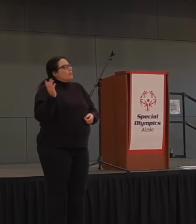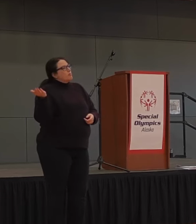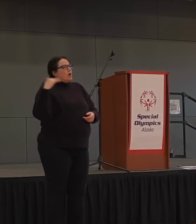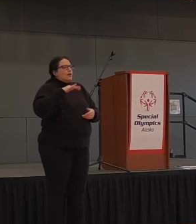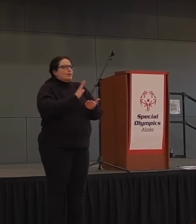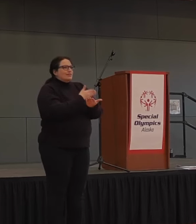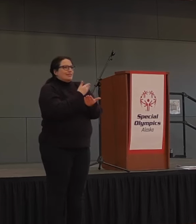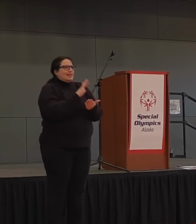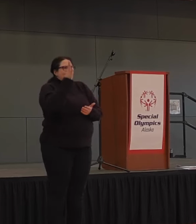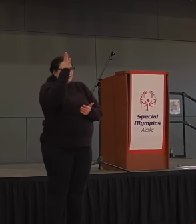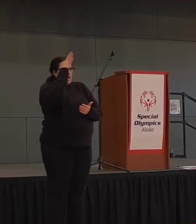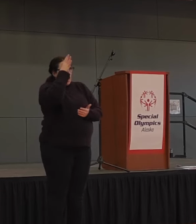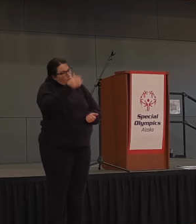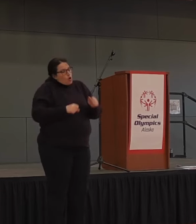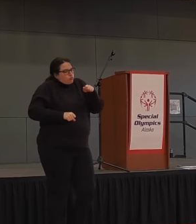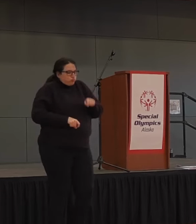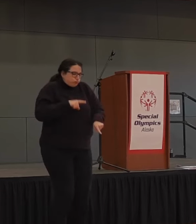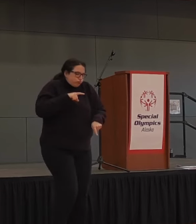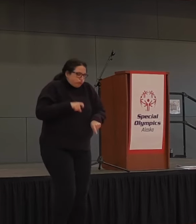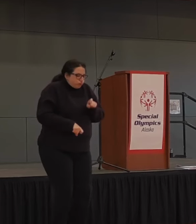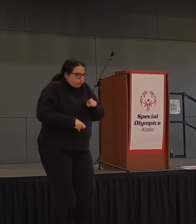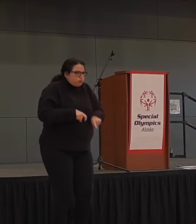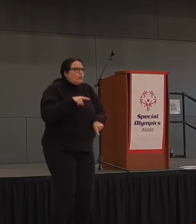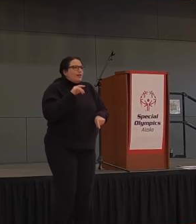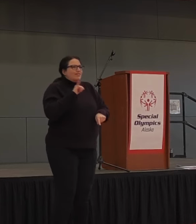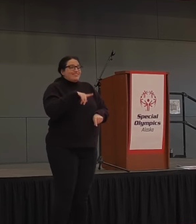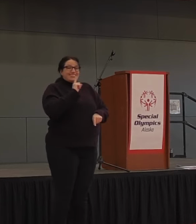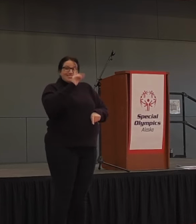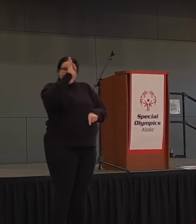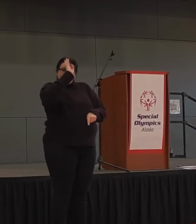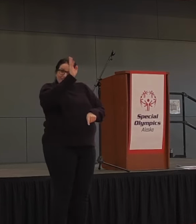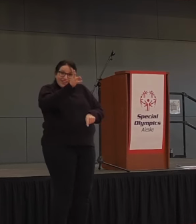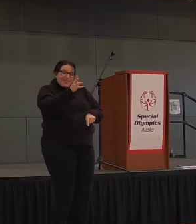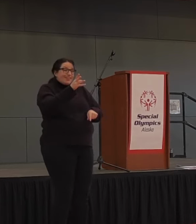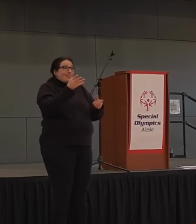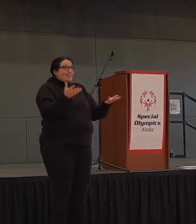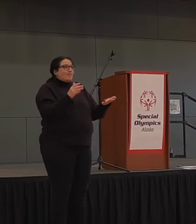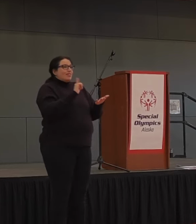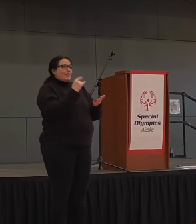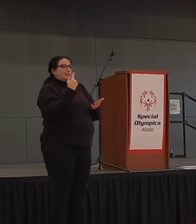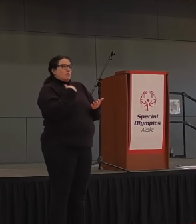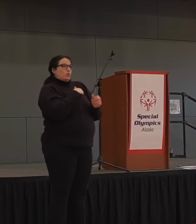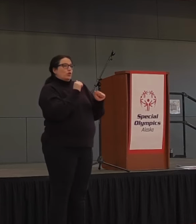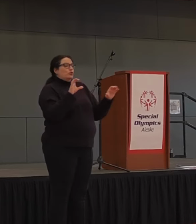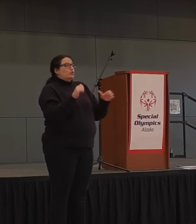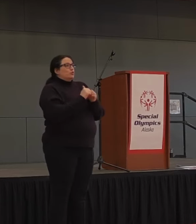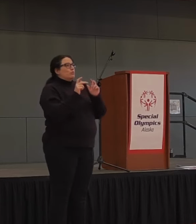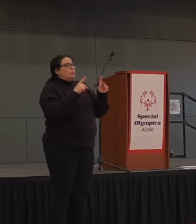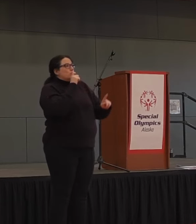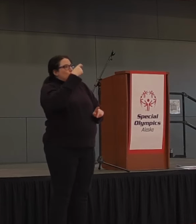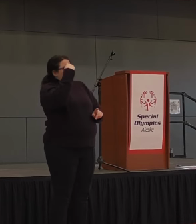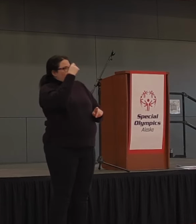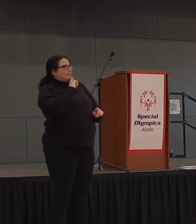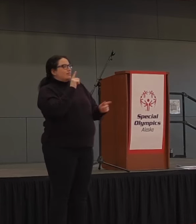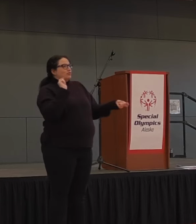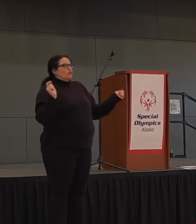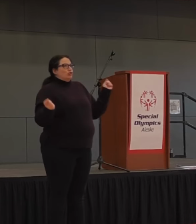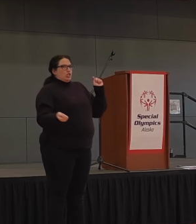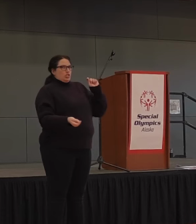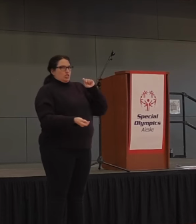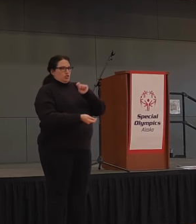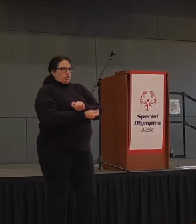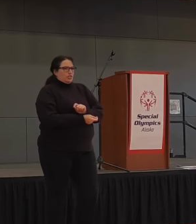really interesting how we can be creative with people whose brains are changing. Now, some